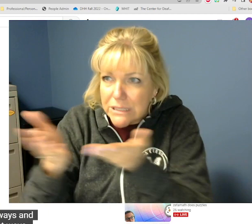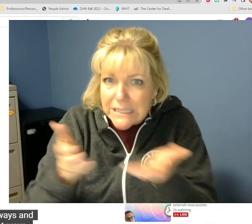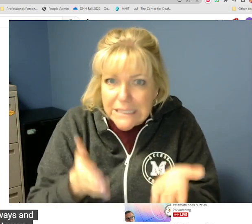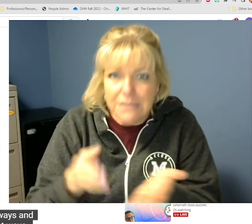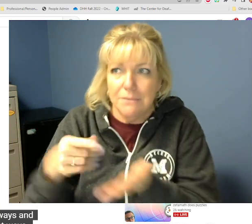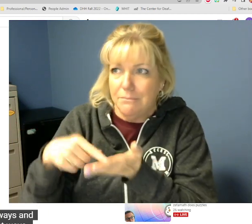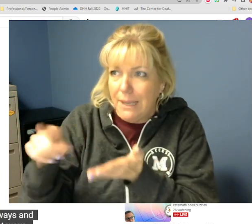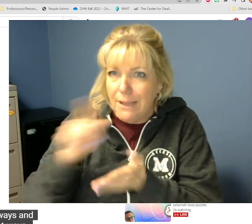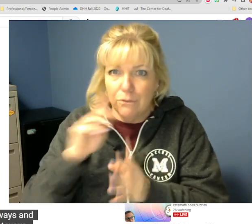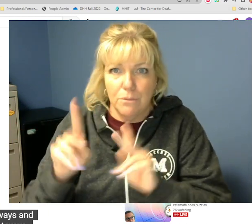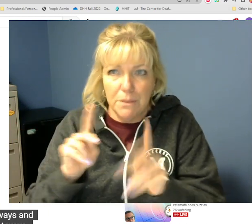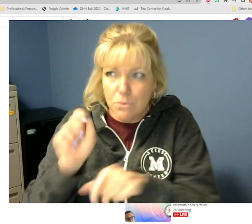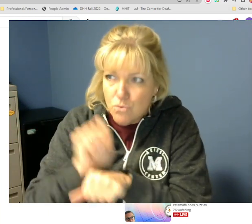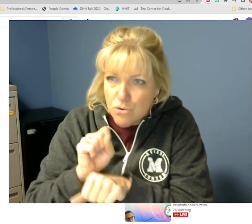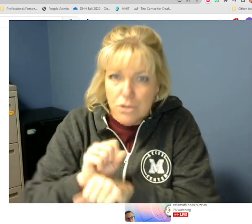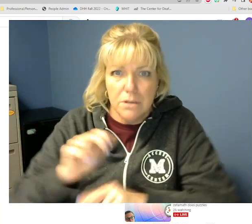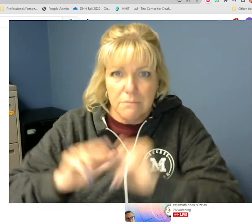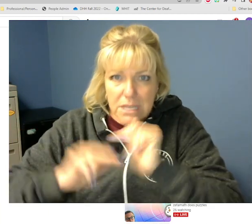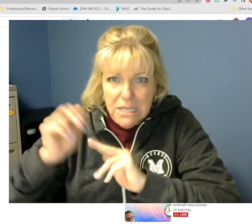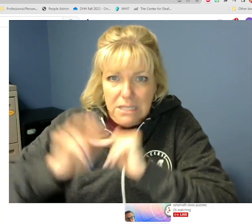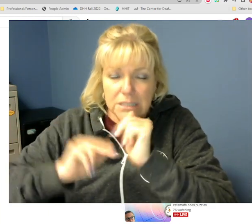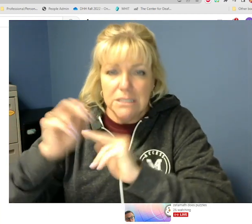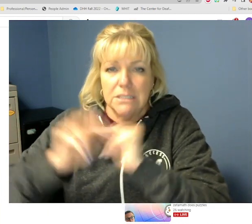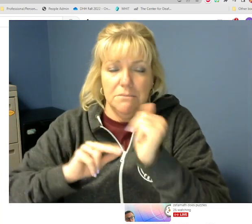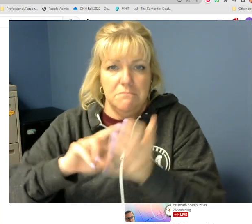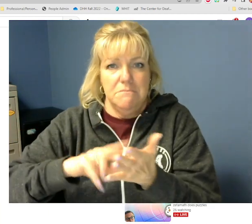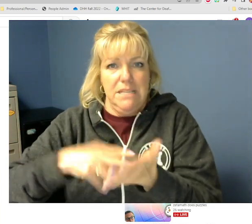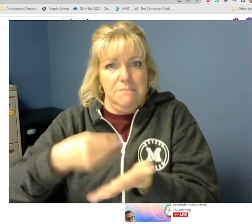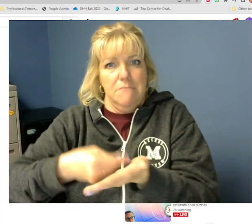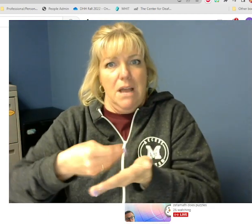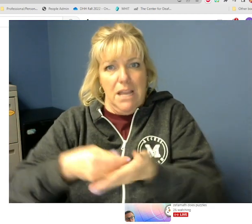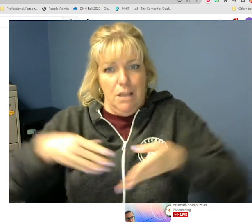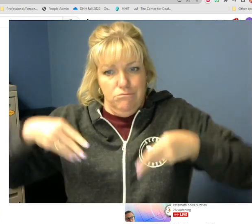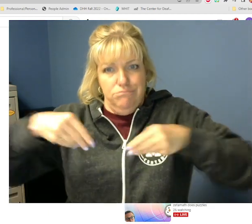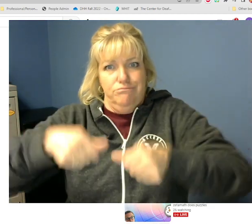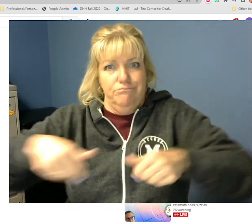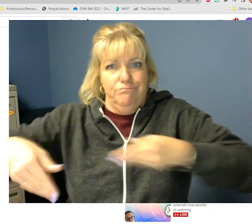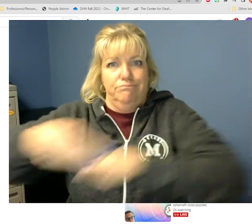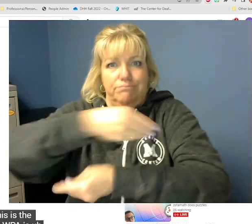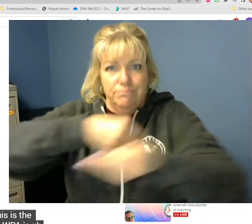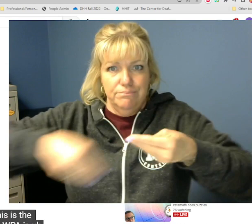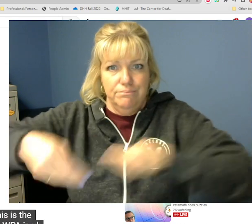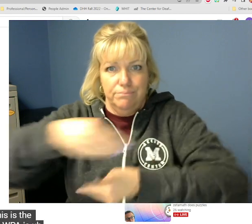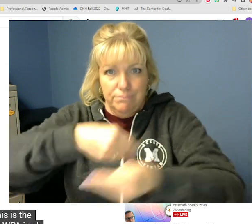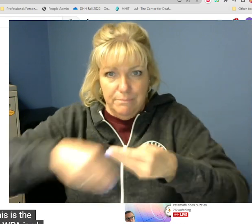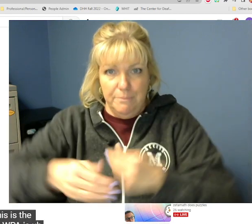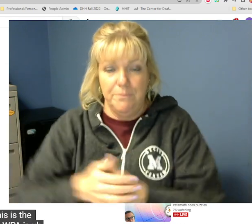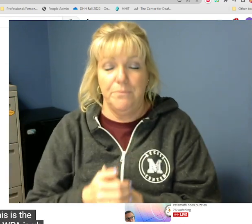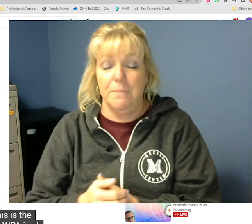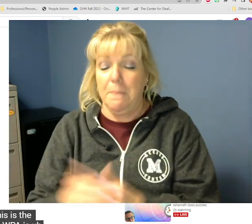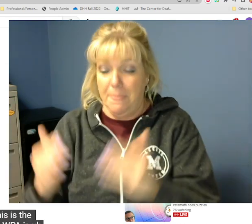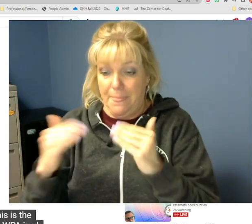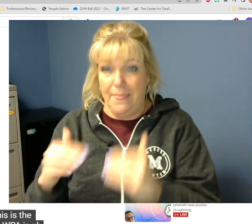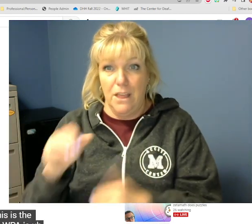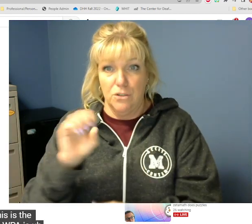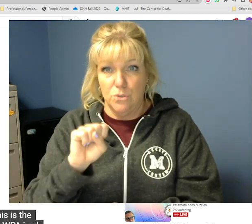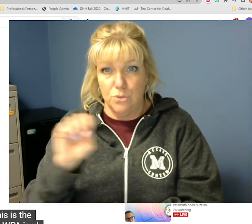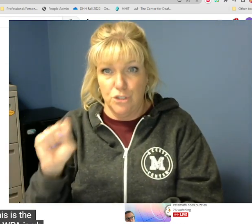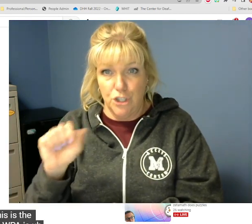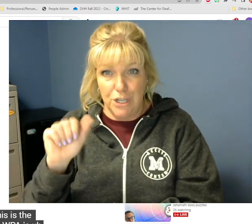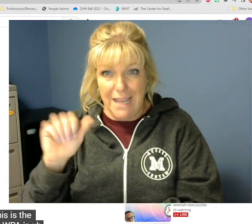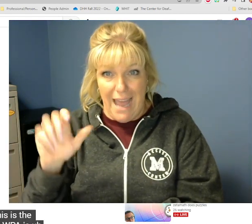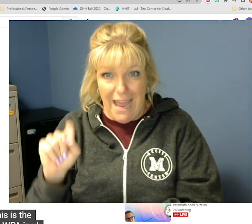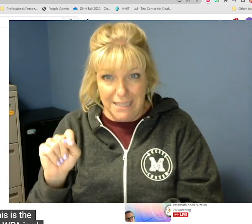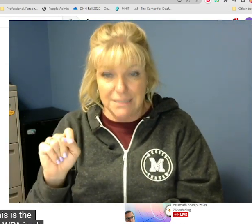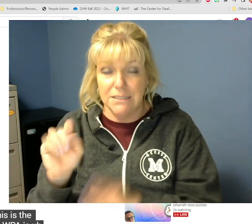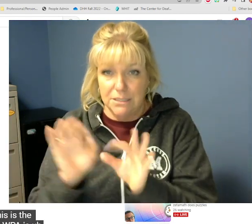it around in all different ways. And then the key thing for the Social Security Act is that actually, right, that's and